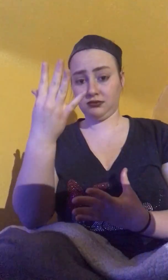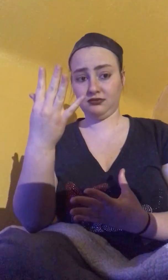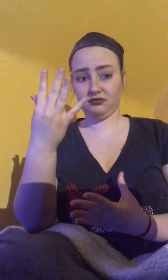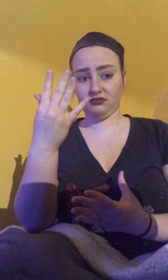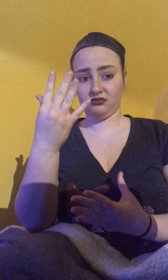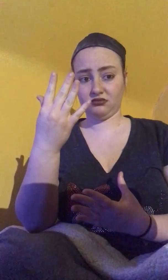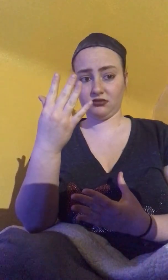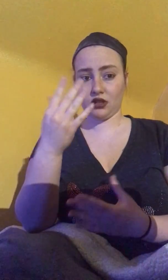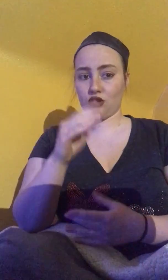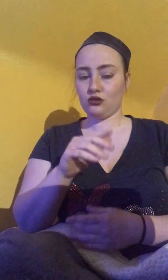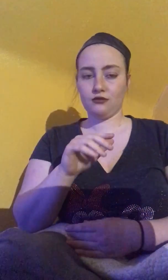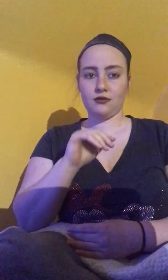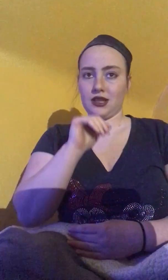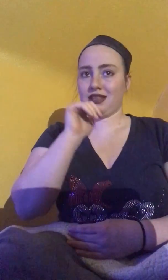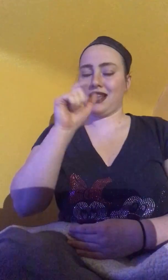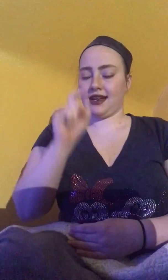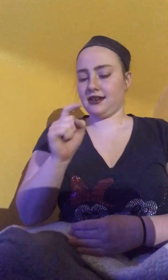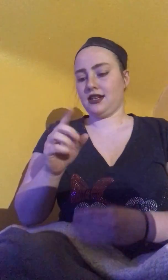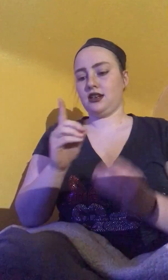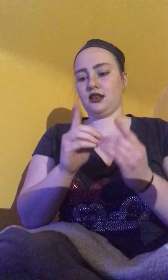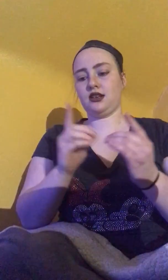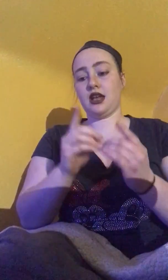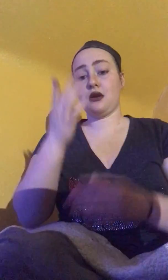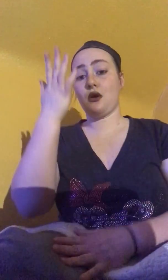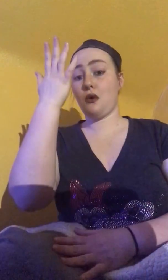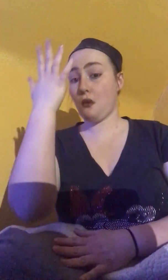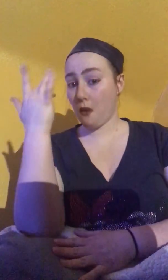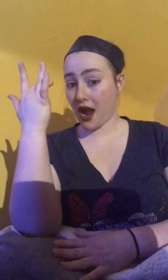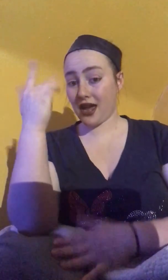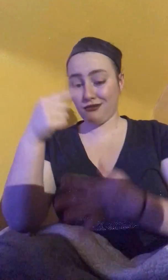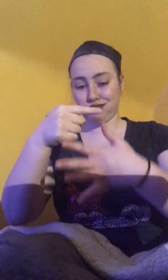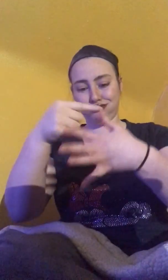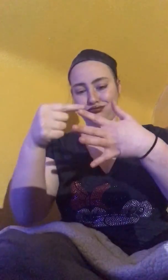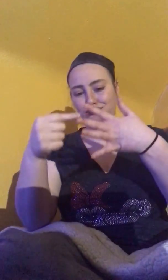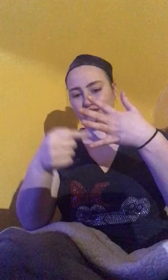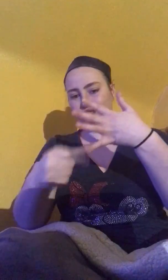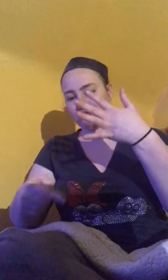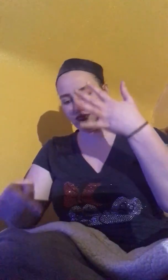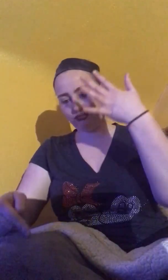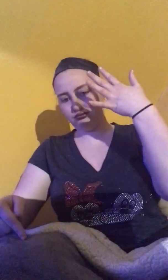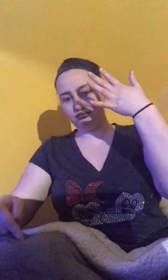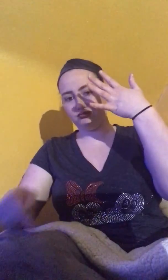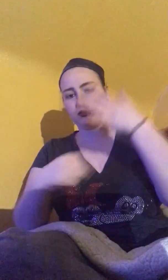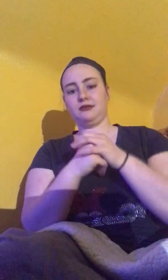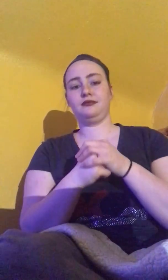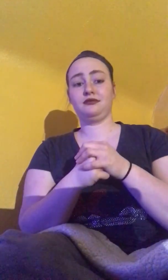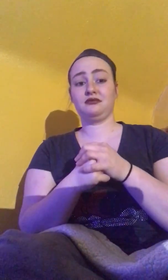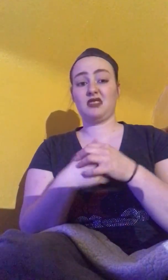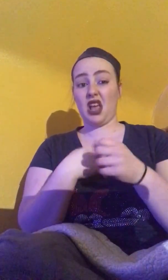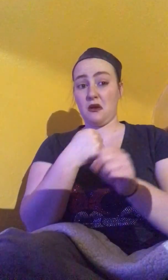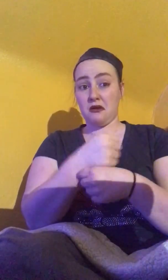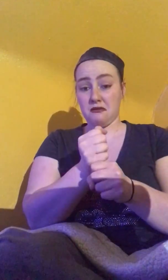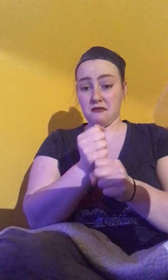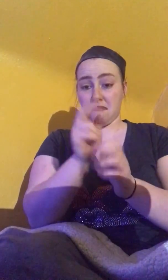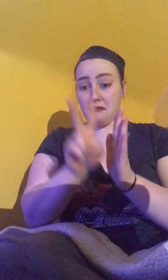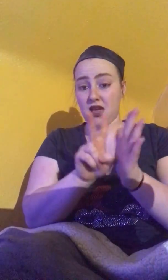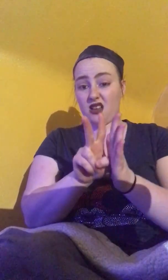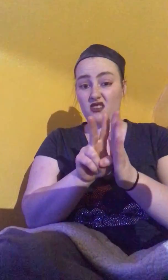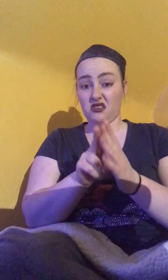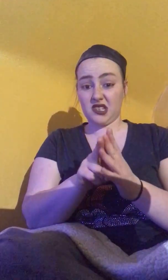early recovery, and the list of reasons why is endless. And I will make videos more about that for both men and